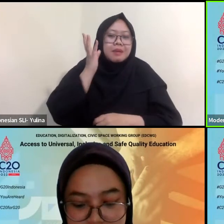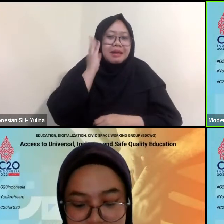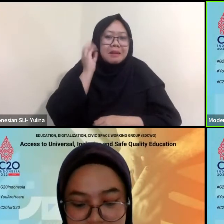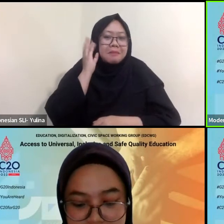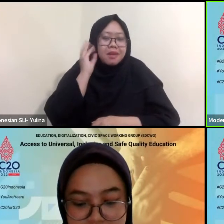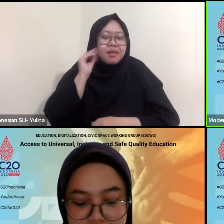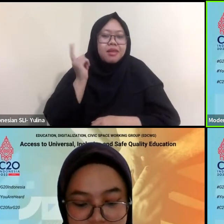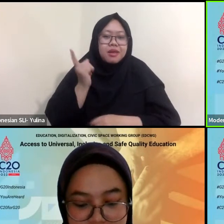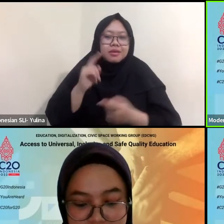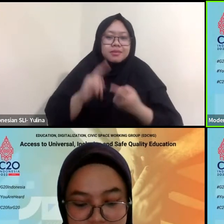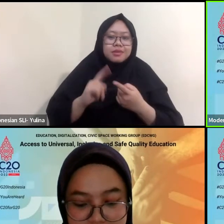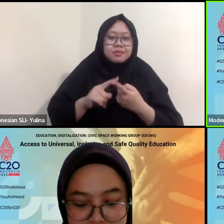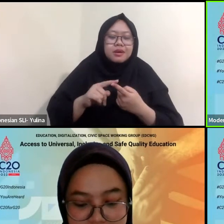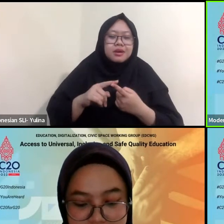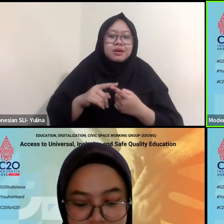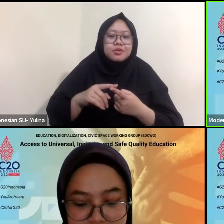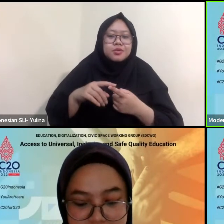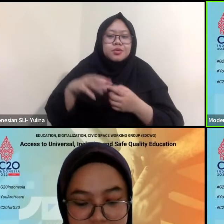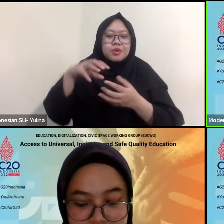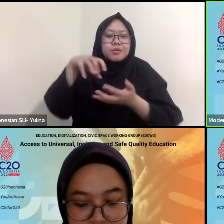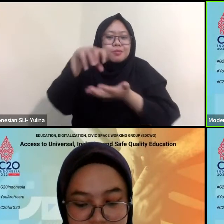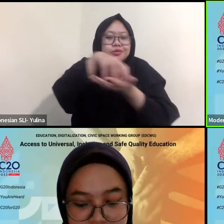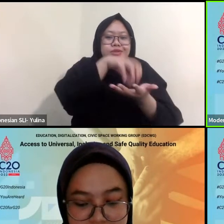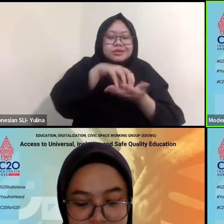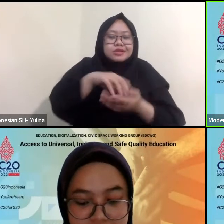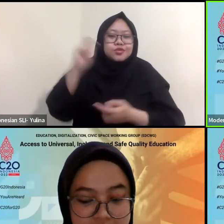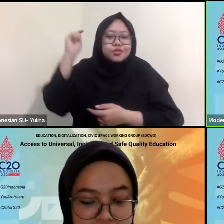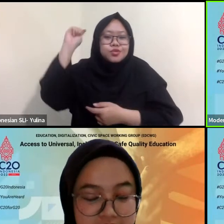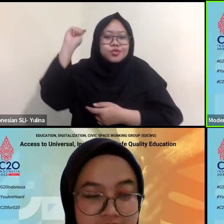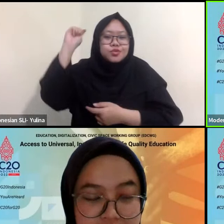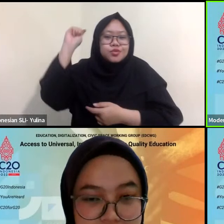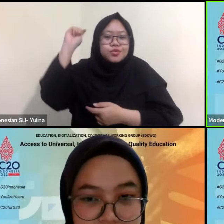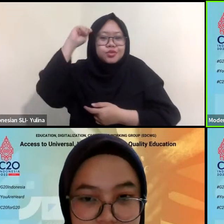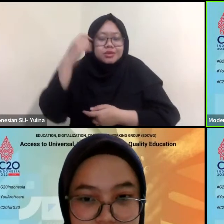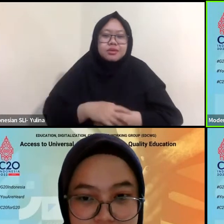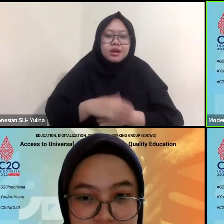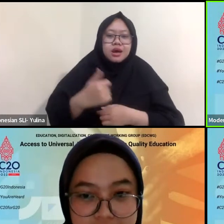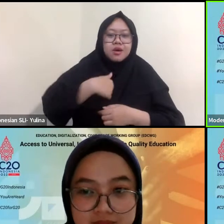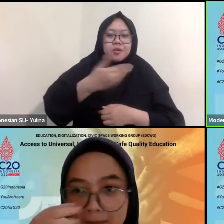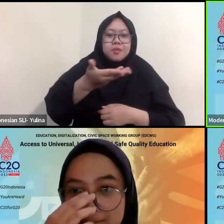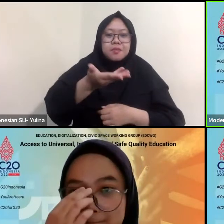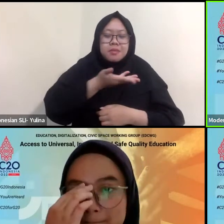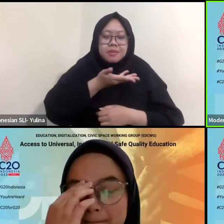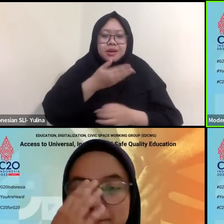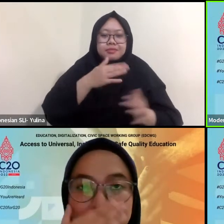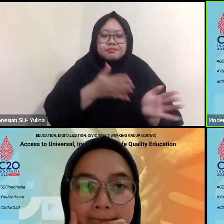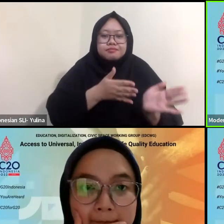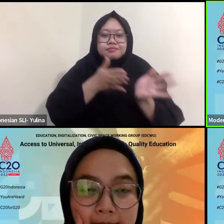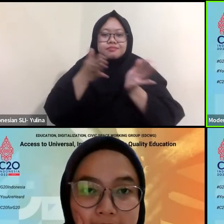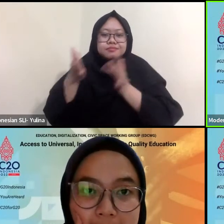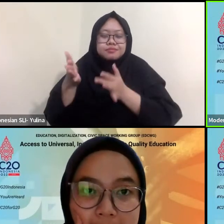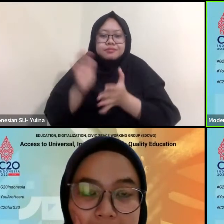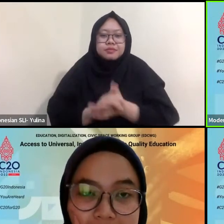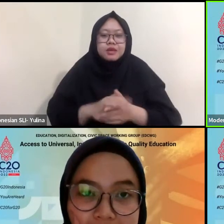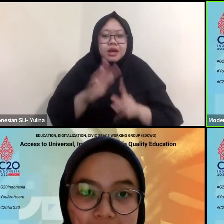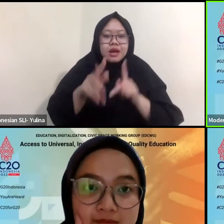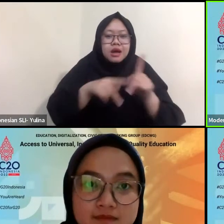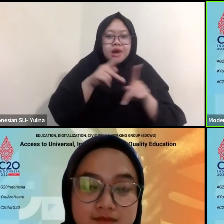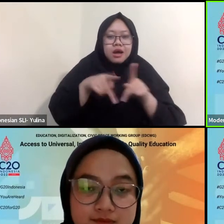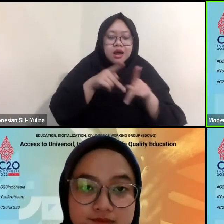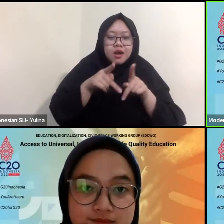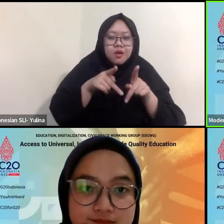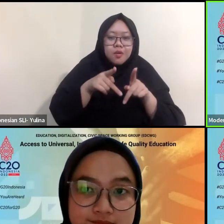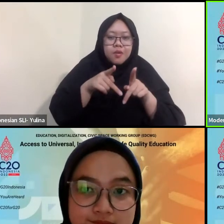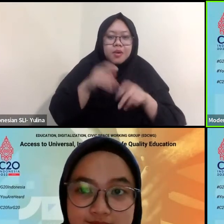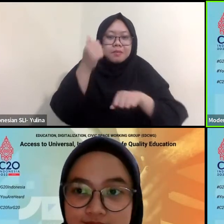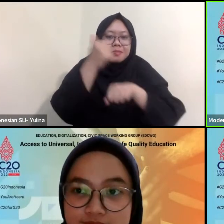like to turn the coin into the other side. Let's say that if the government of world leaders, particularly the G20 leaders,